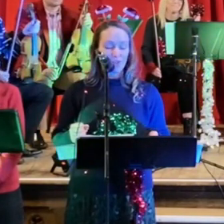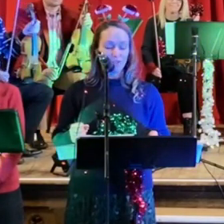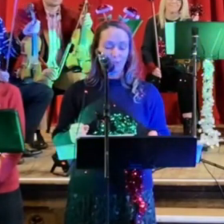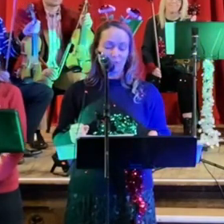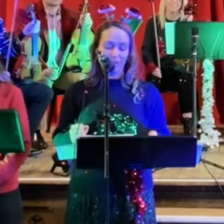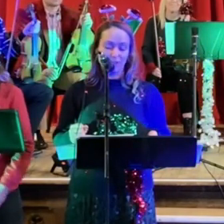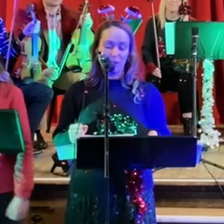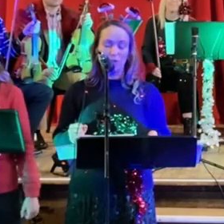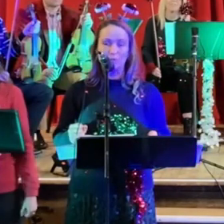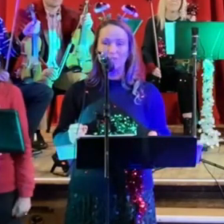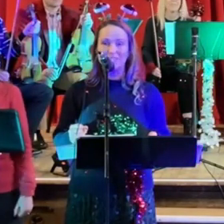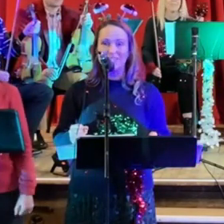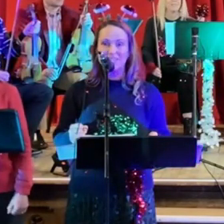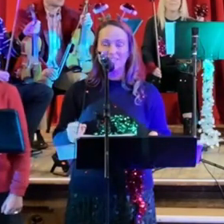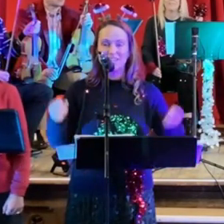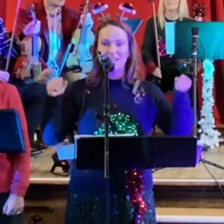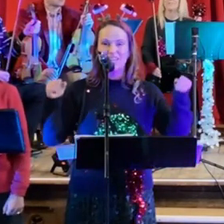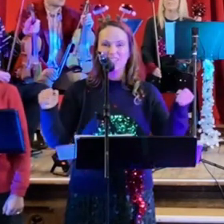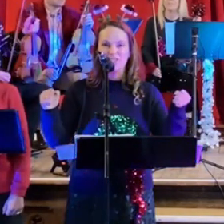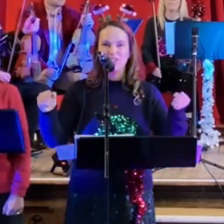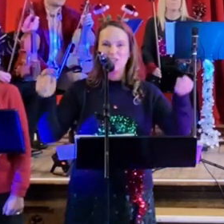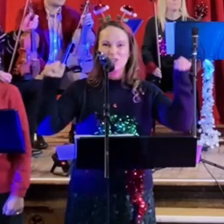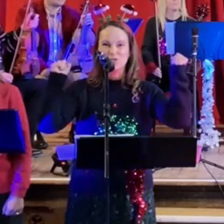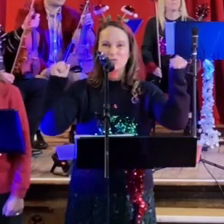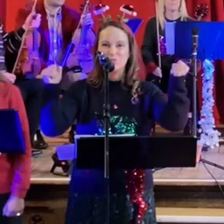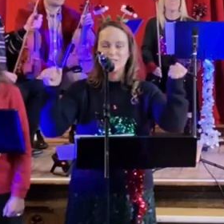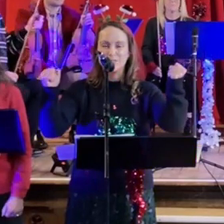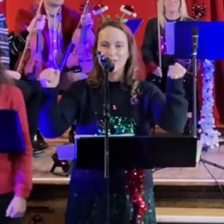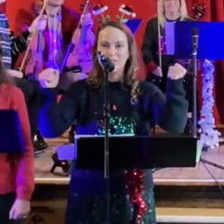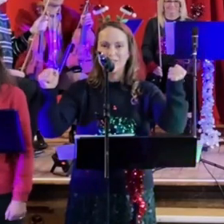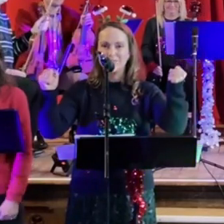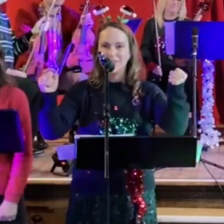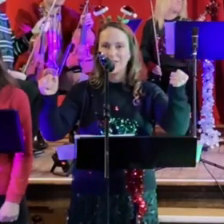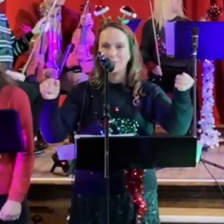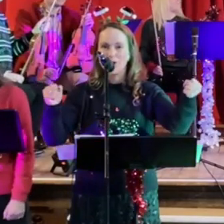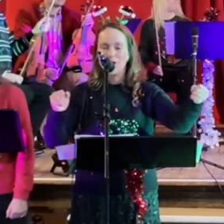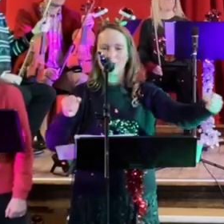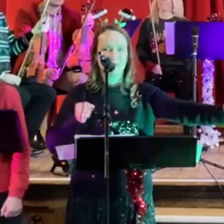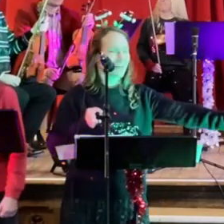song we're doing is called We Need a Little Christmas. Here we go.